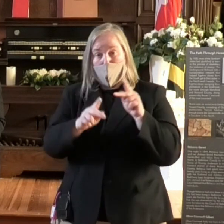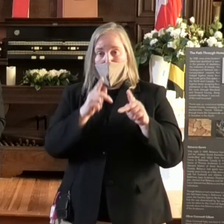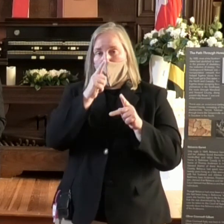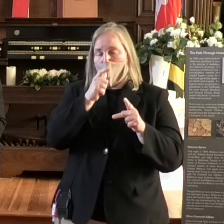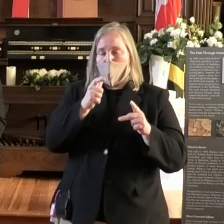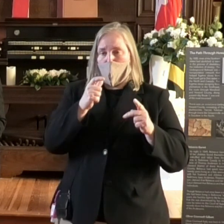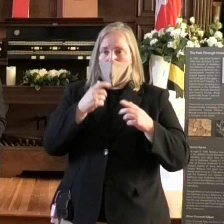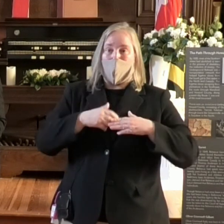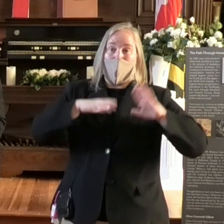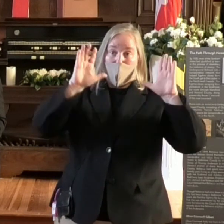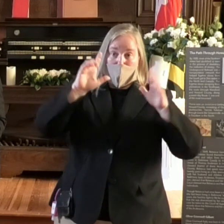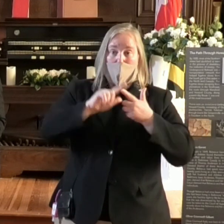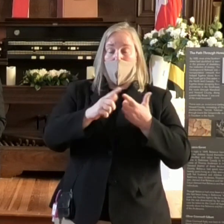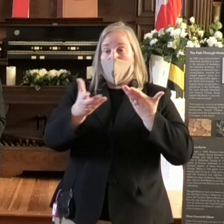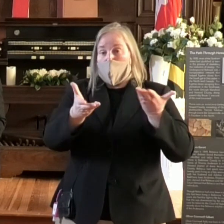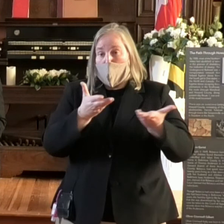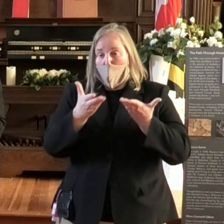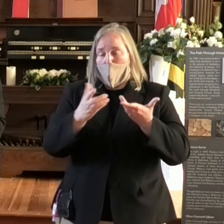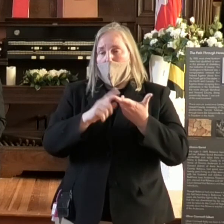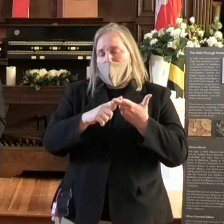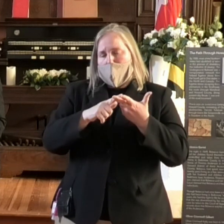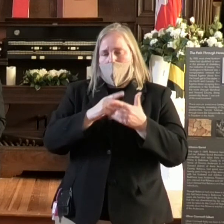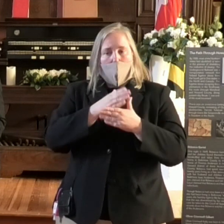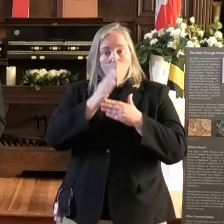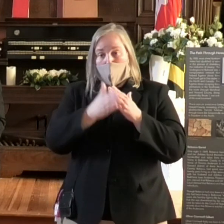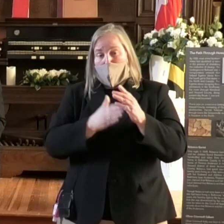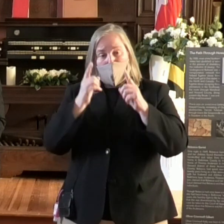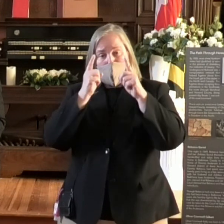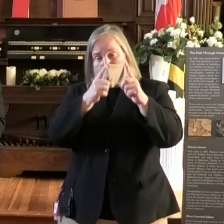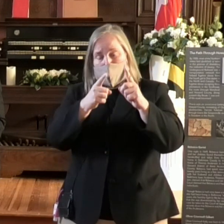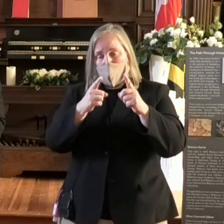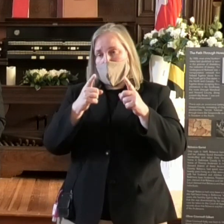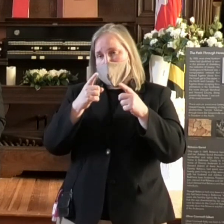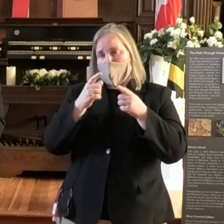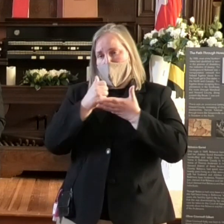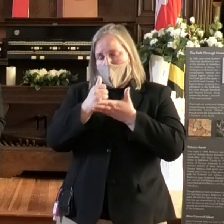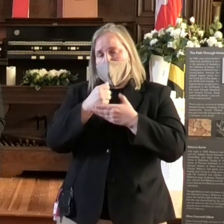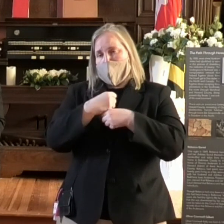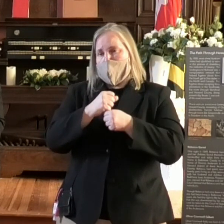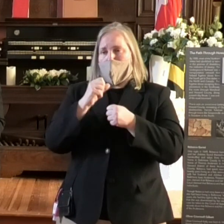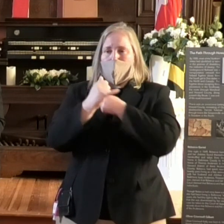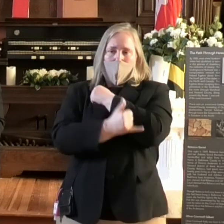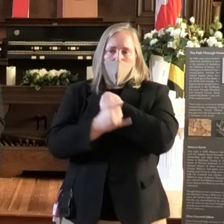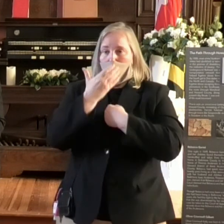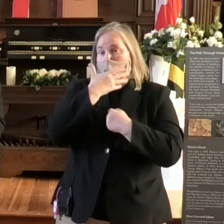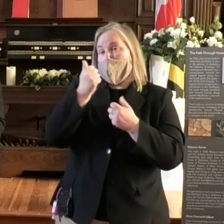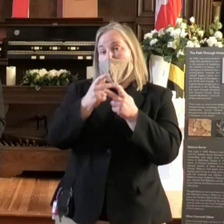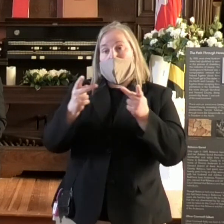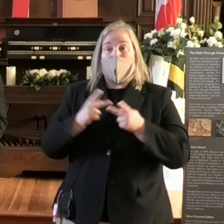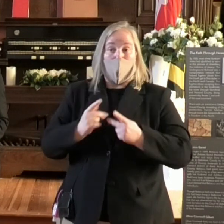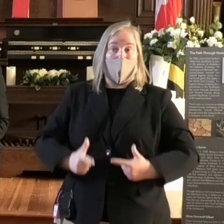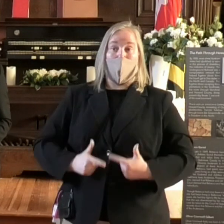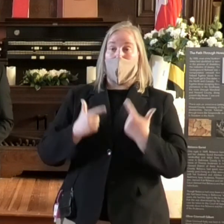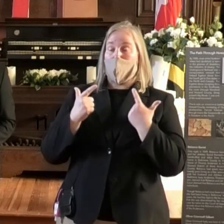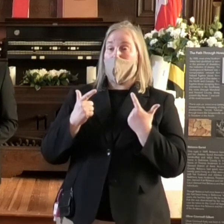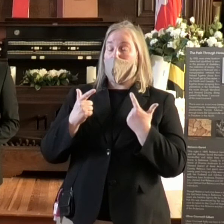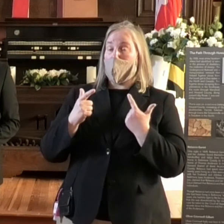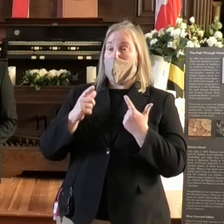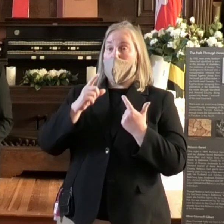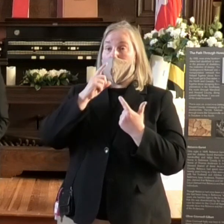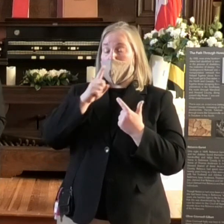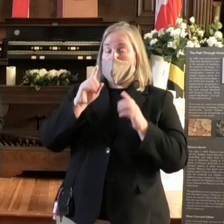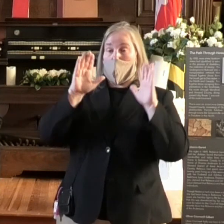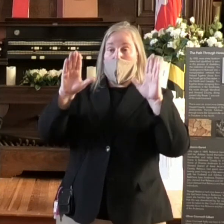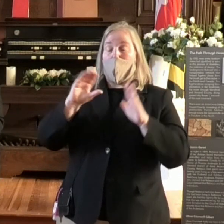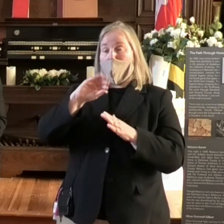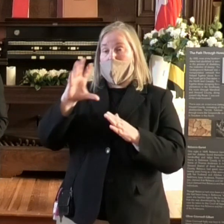sacrificed, served, and ultimately been about the mission to make our county a better place to live in. There's a great African